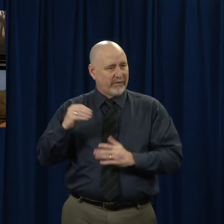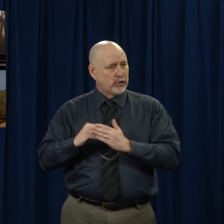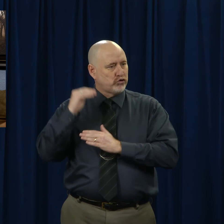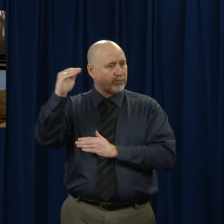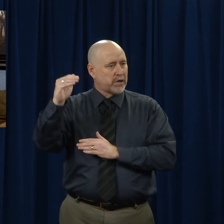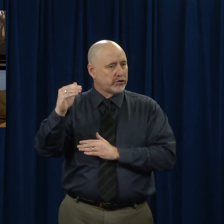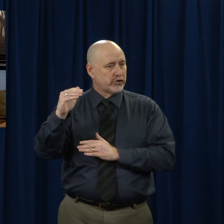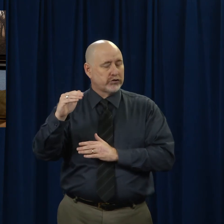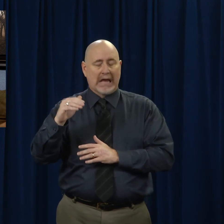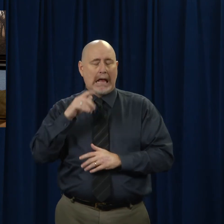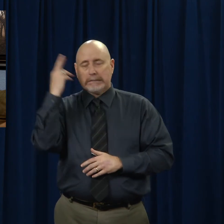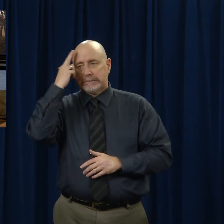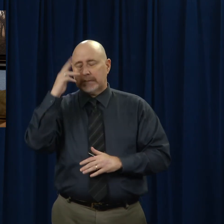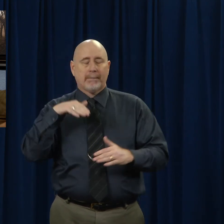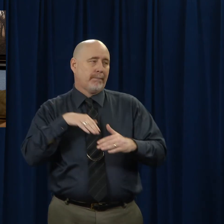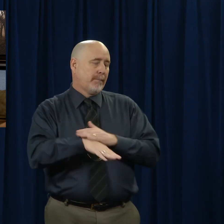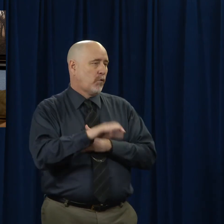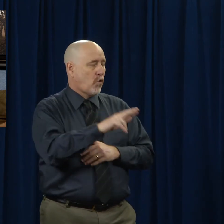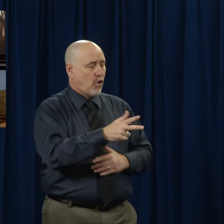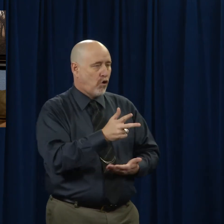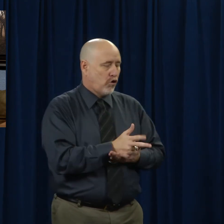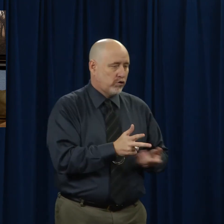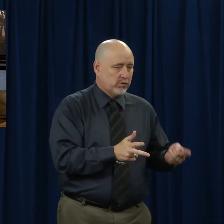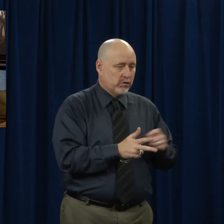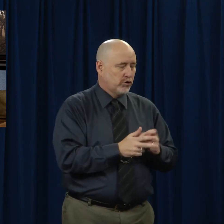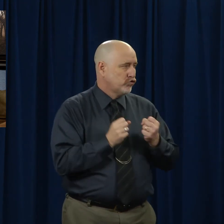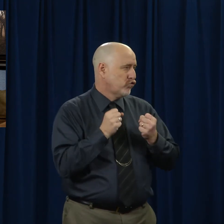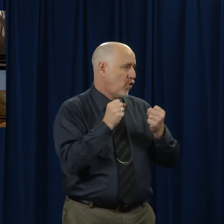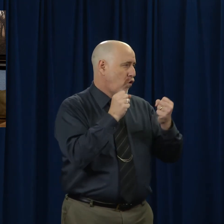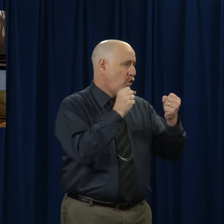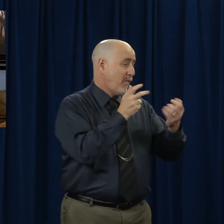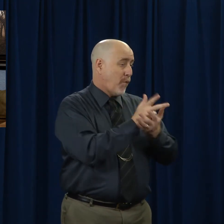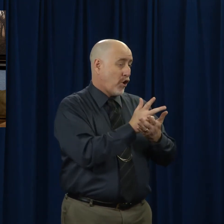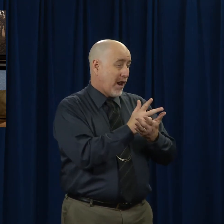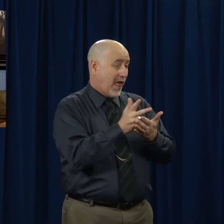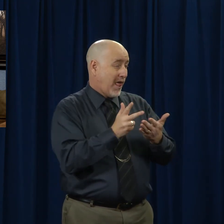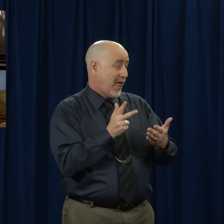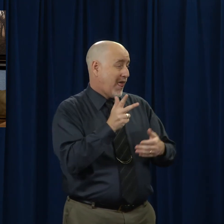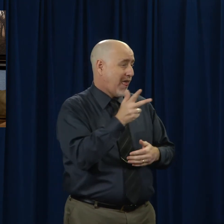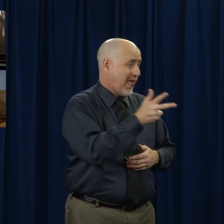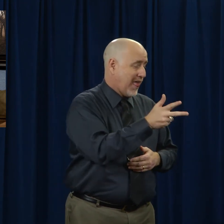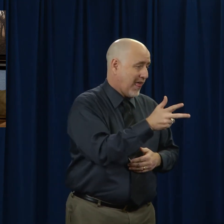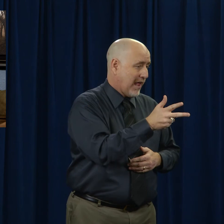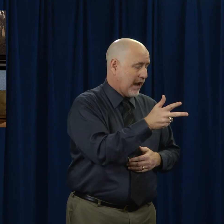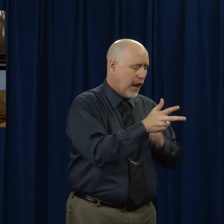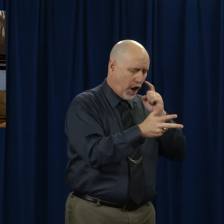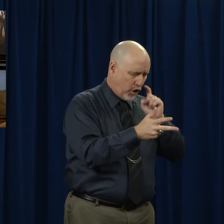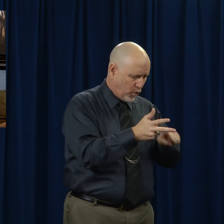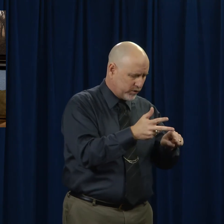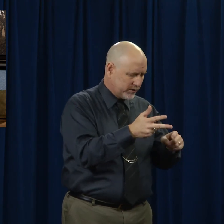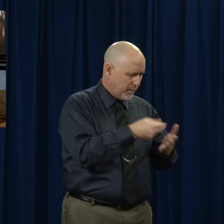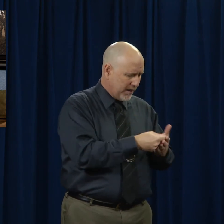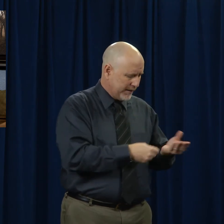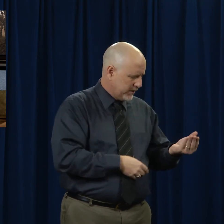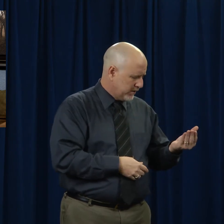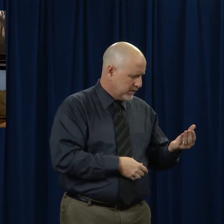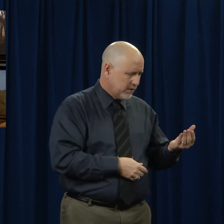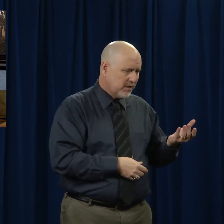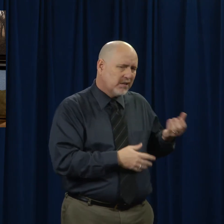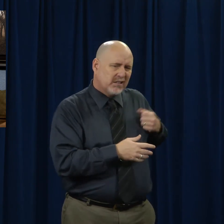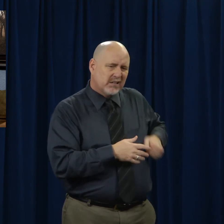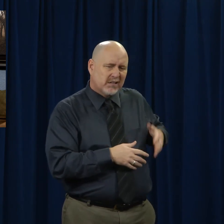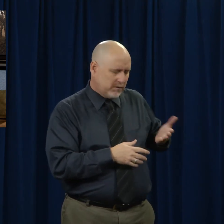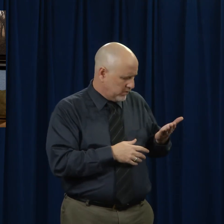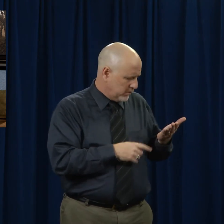didn't realize it until I'd gotten out into the car and I had driven to the end of the parking lot, and I looked at the money in my hand. I was